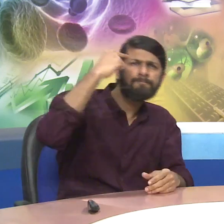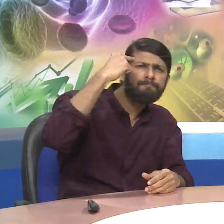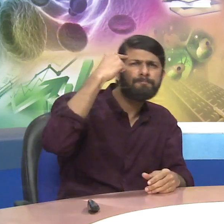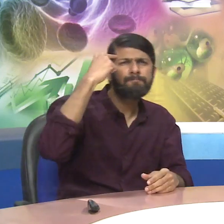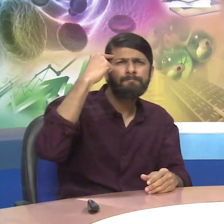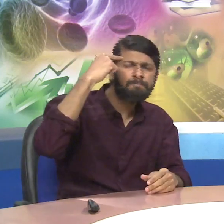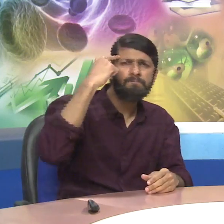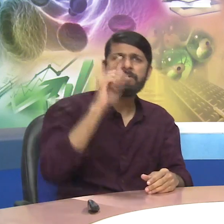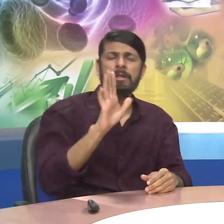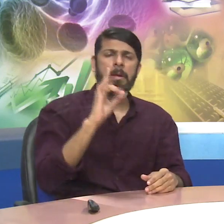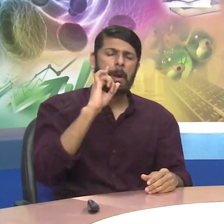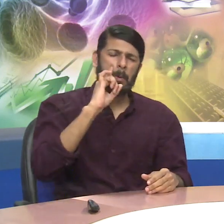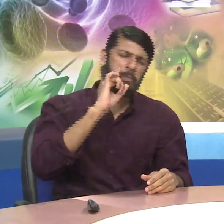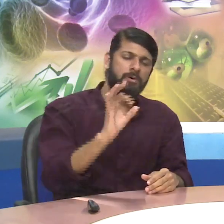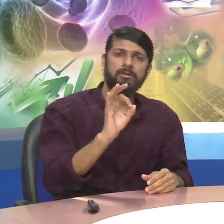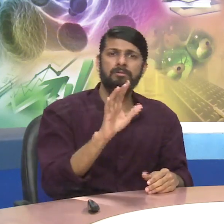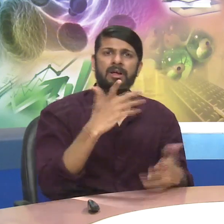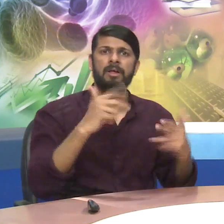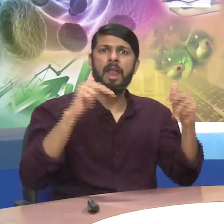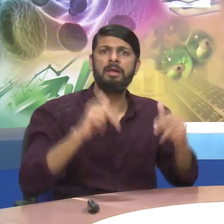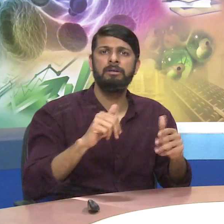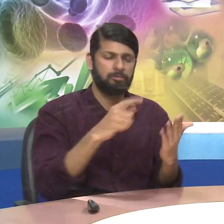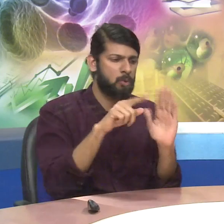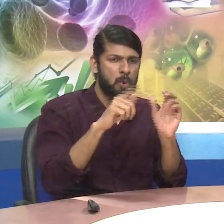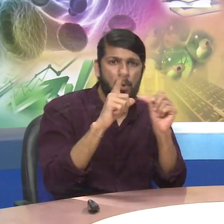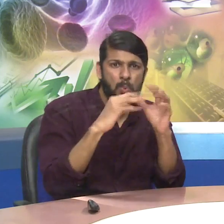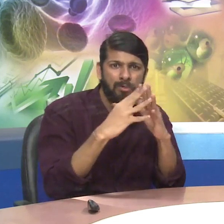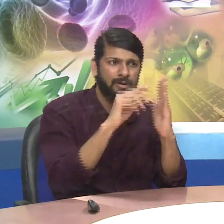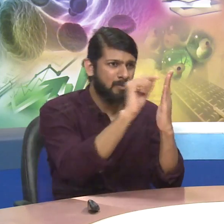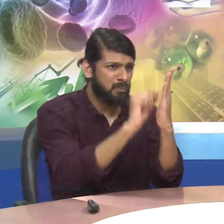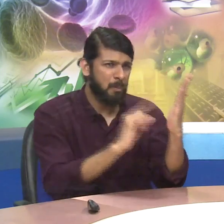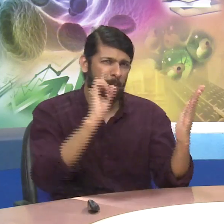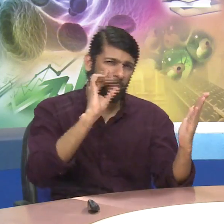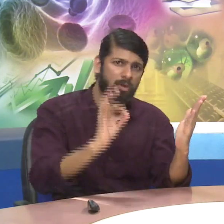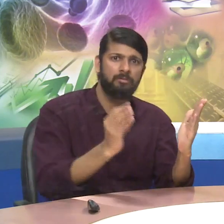were conscious that the need of the hour was